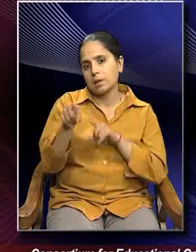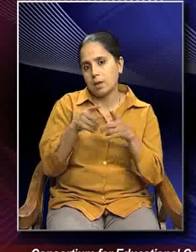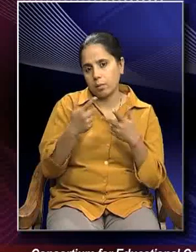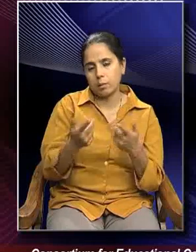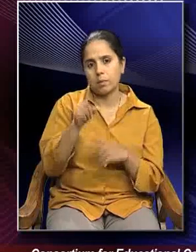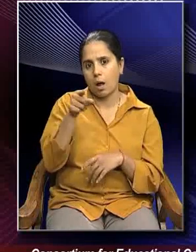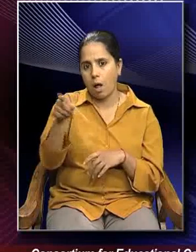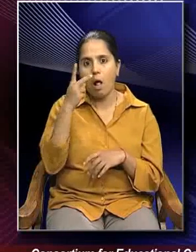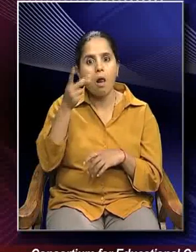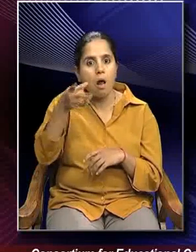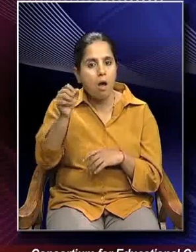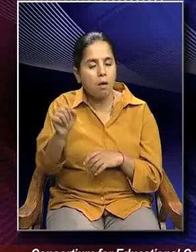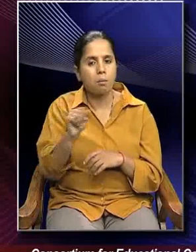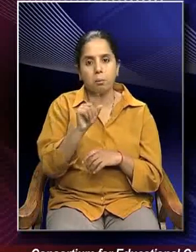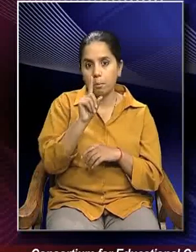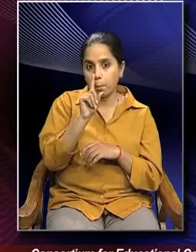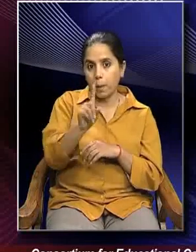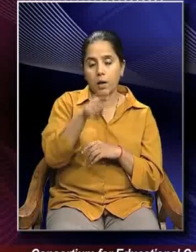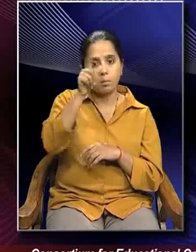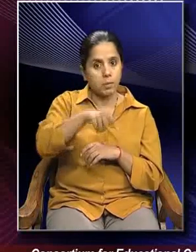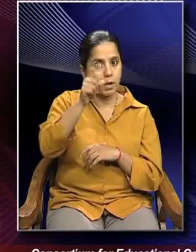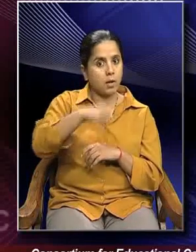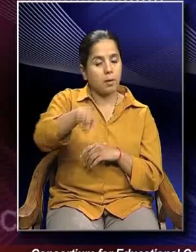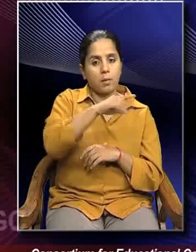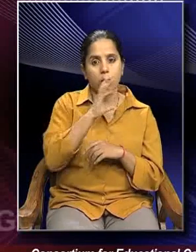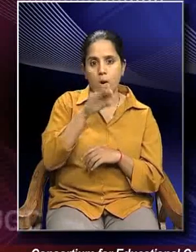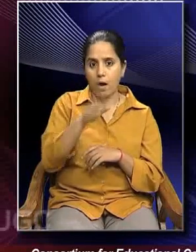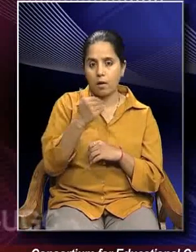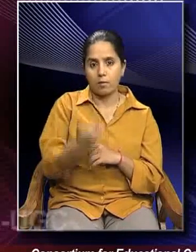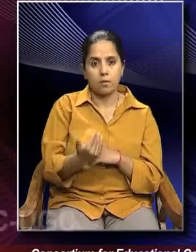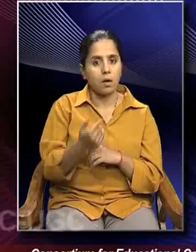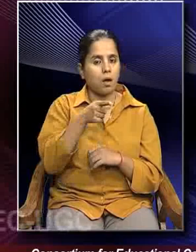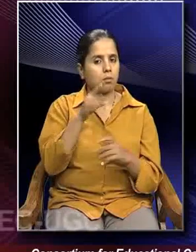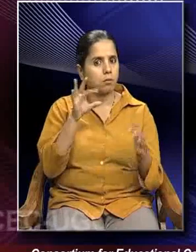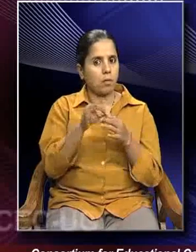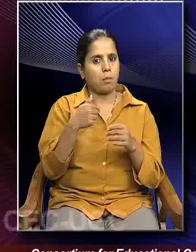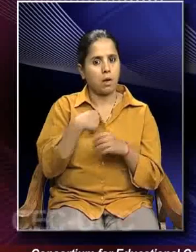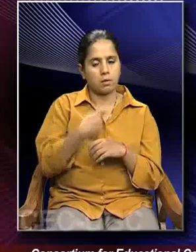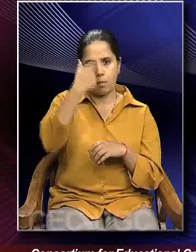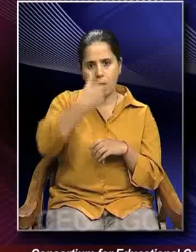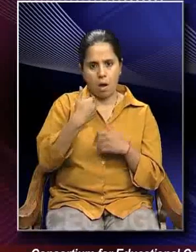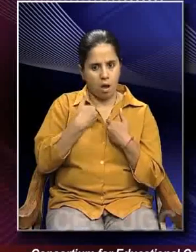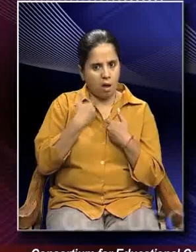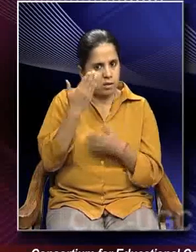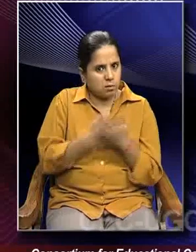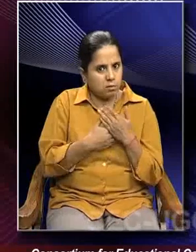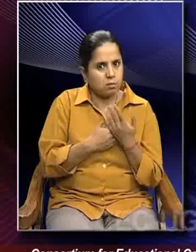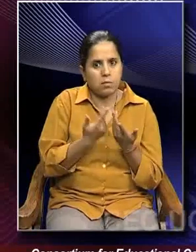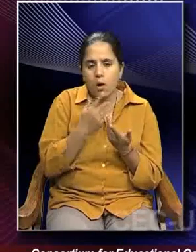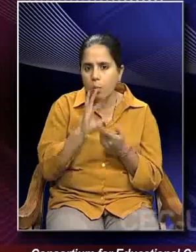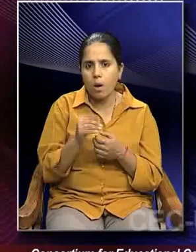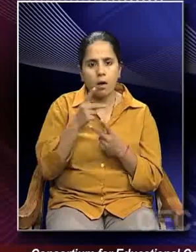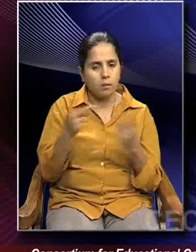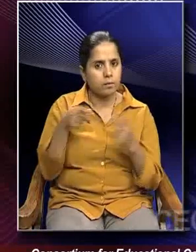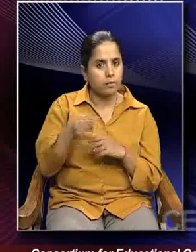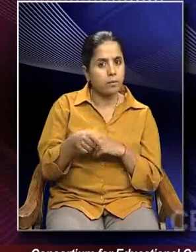but in how the people have related themselves to that institution, or how